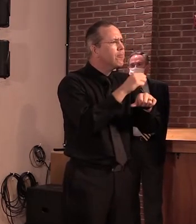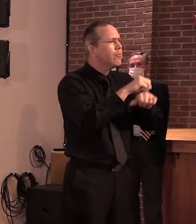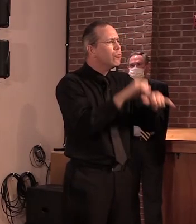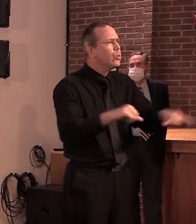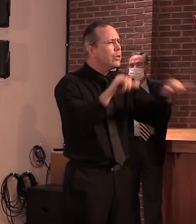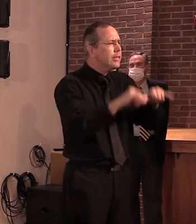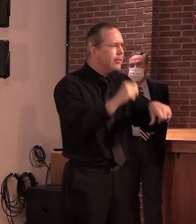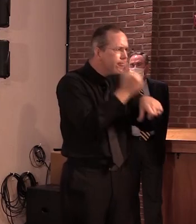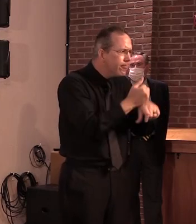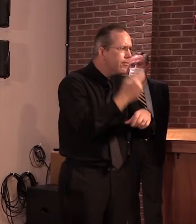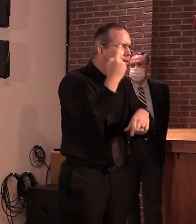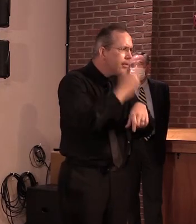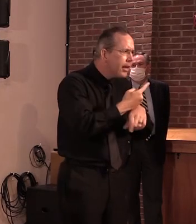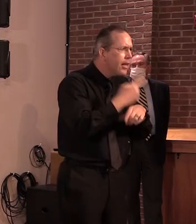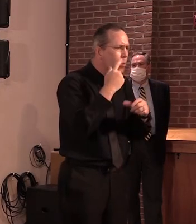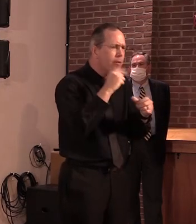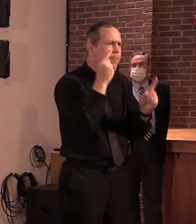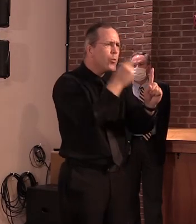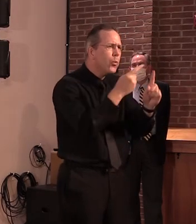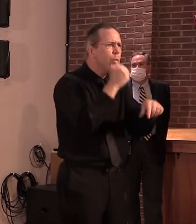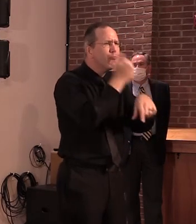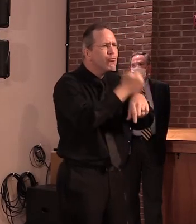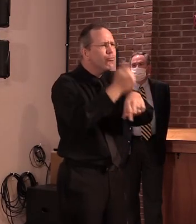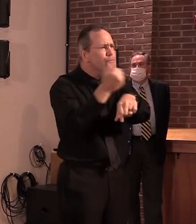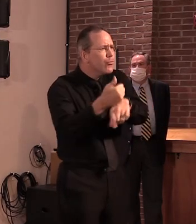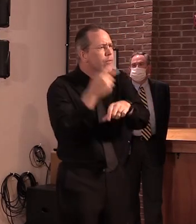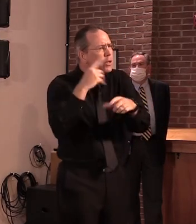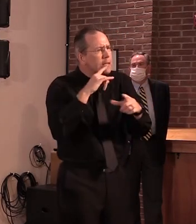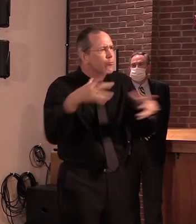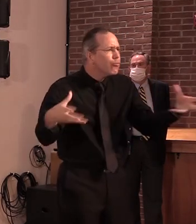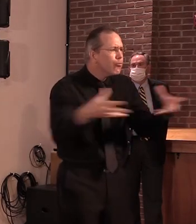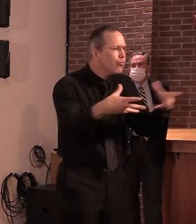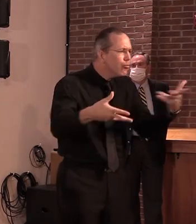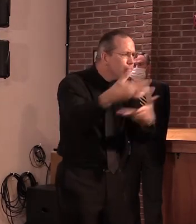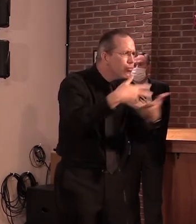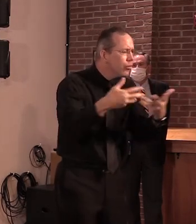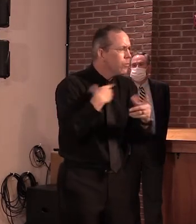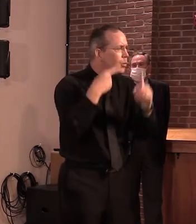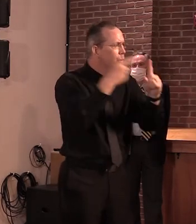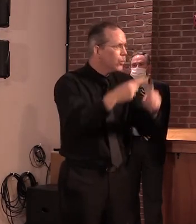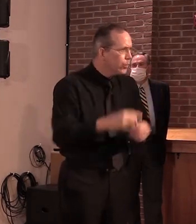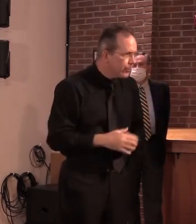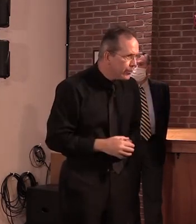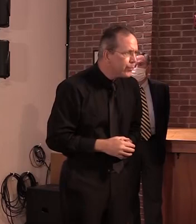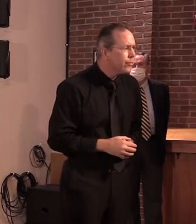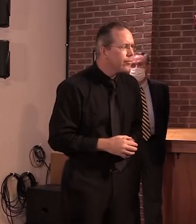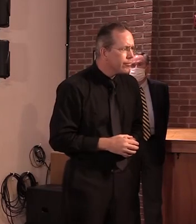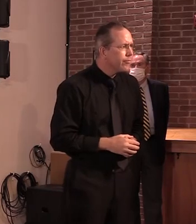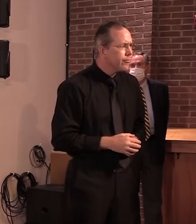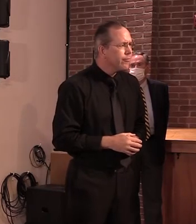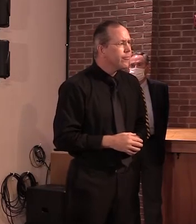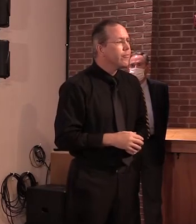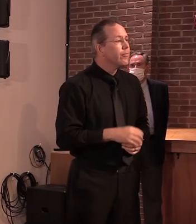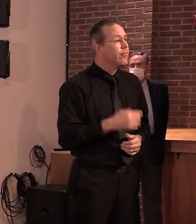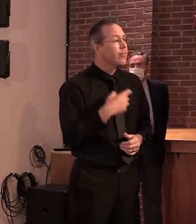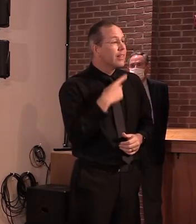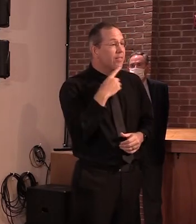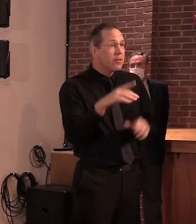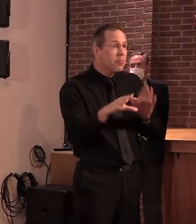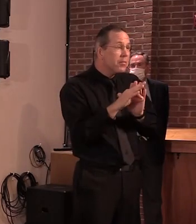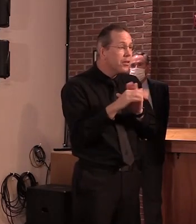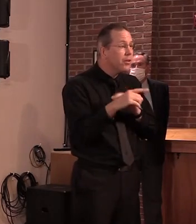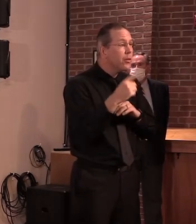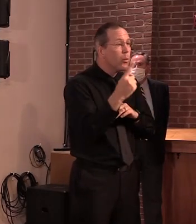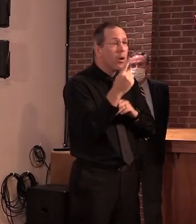efforts. That brings me to my next point. If I could choose only one mitigation strategy with respect to school